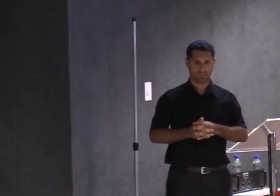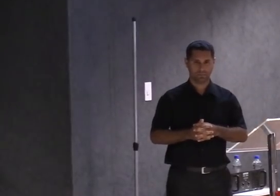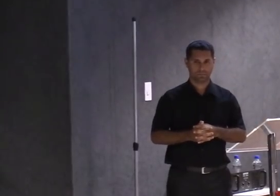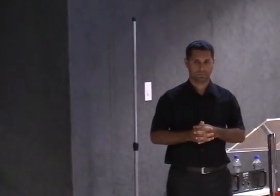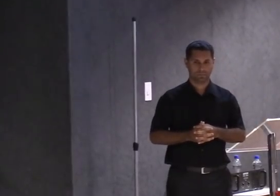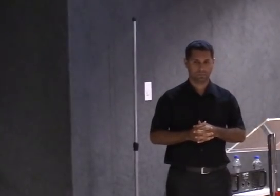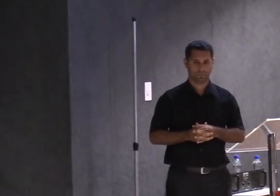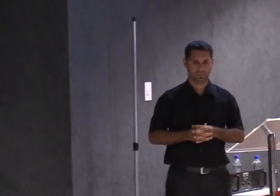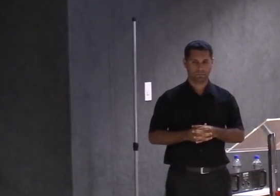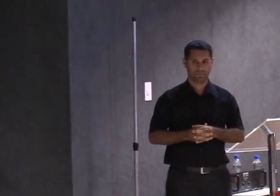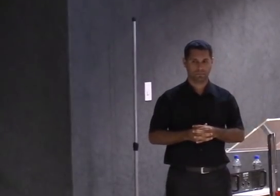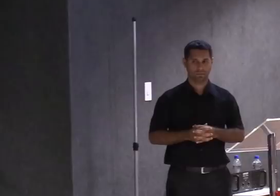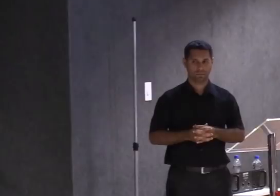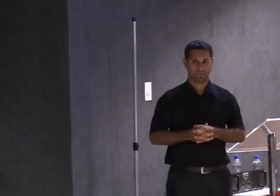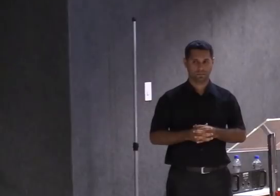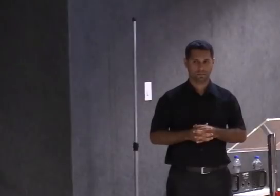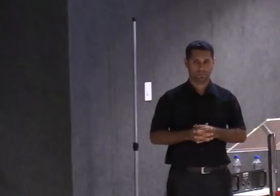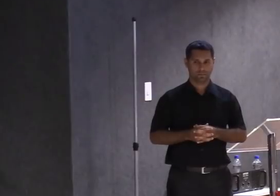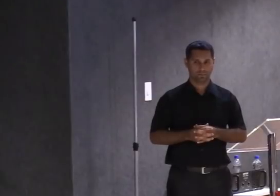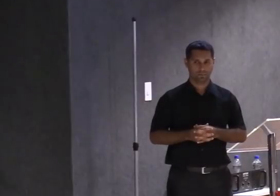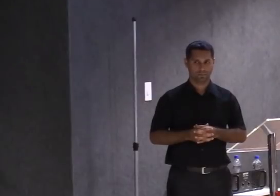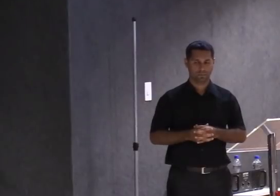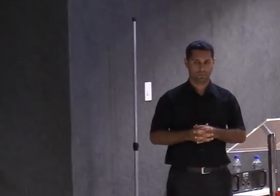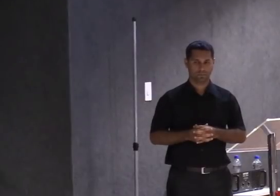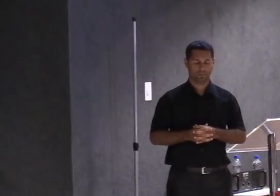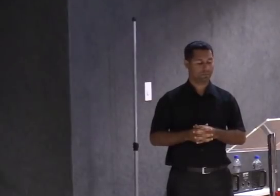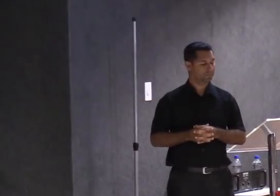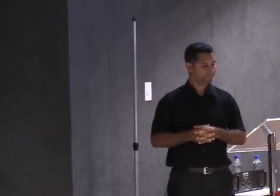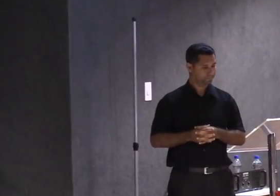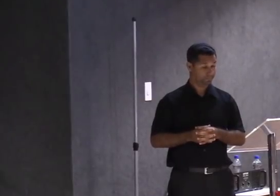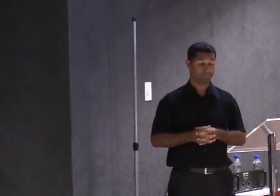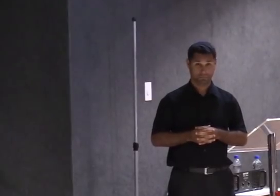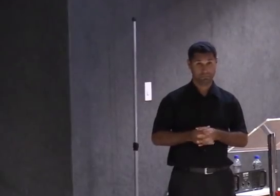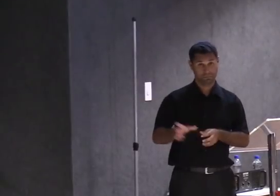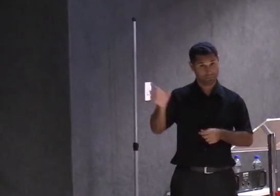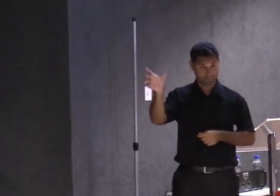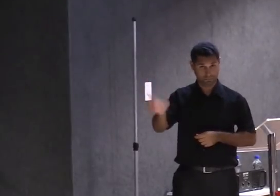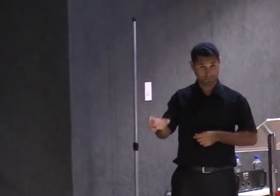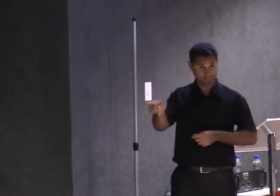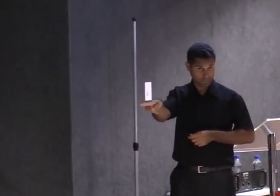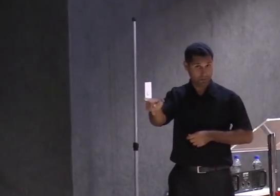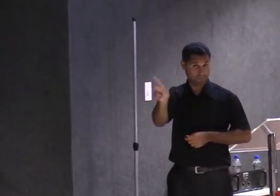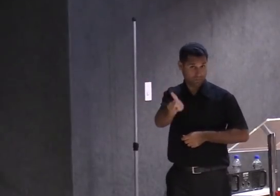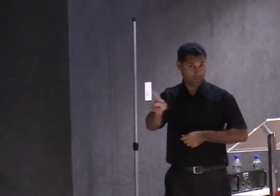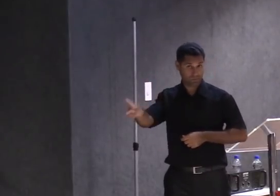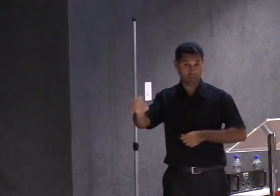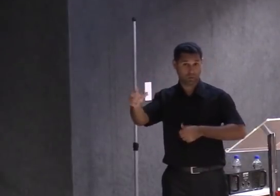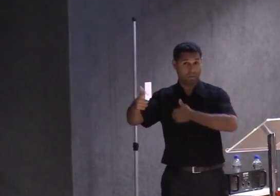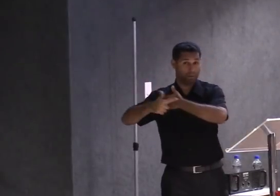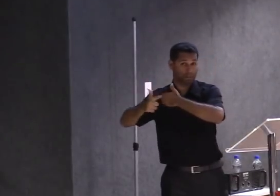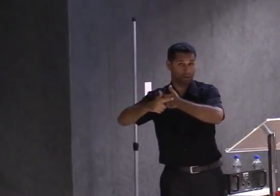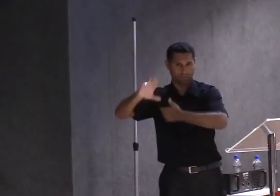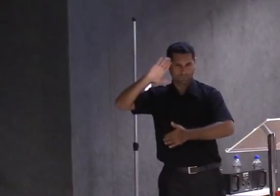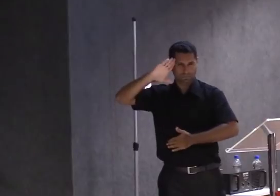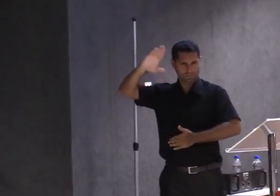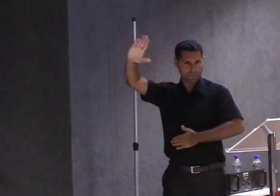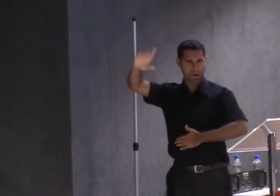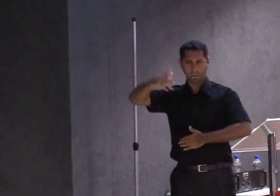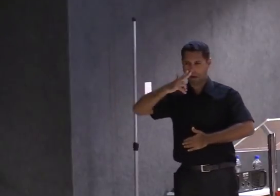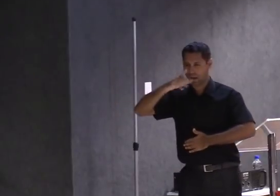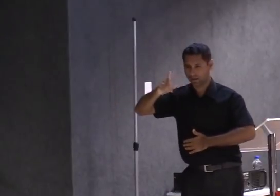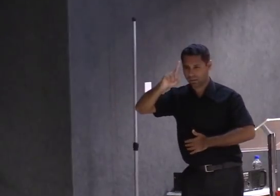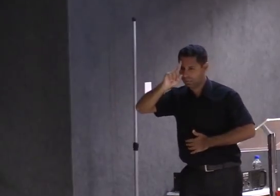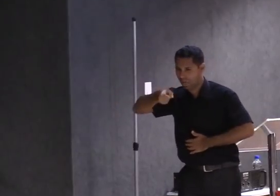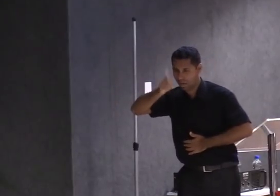more like partners in the learning process for the students. E o professor, por sua vez, não está no papel de autoridade. Não há